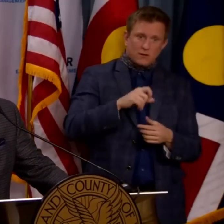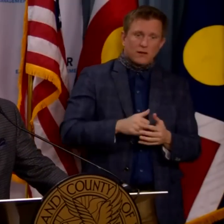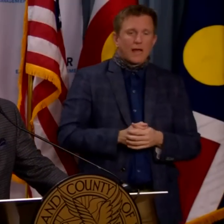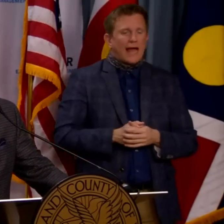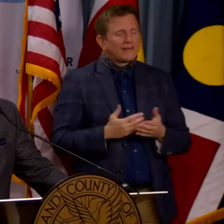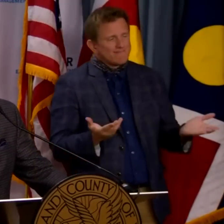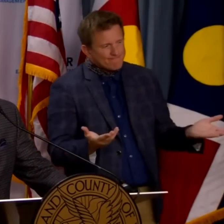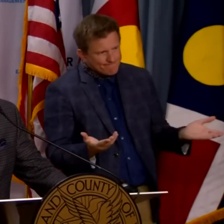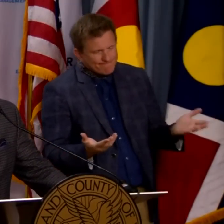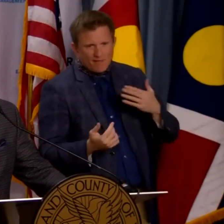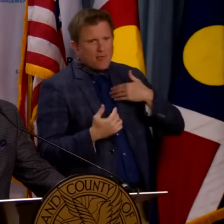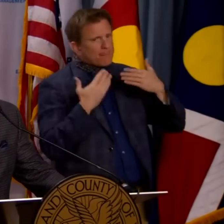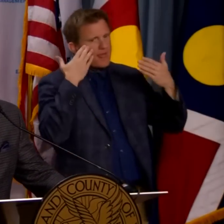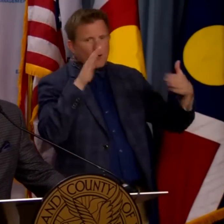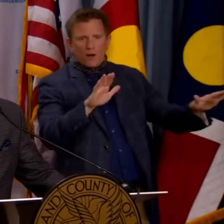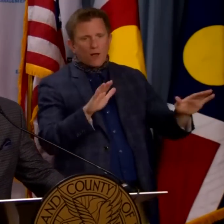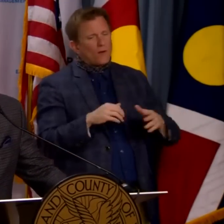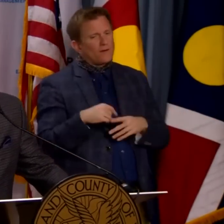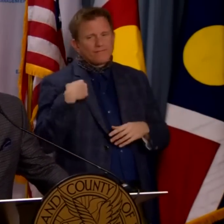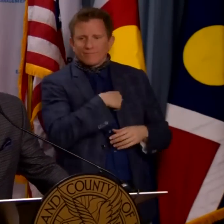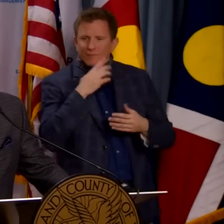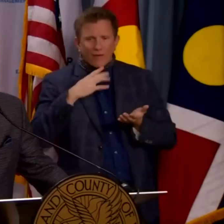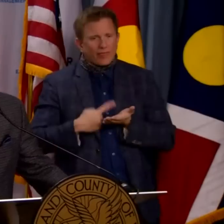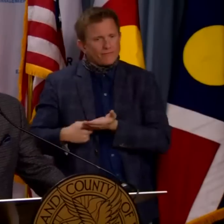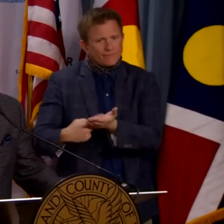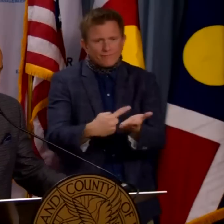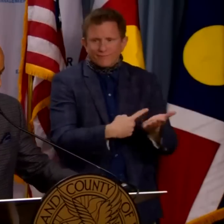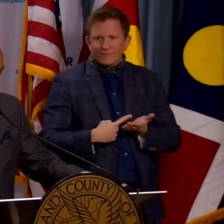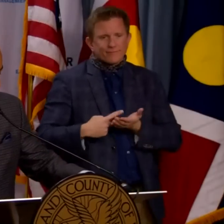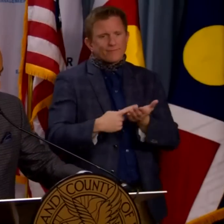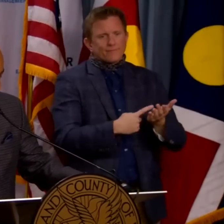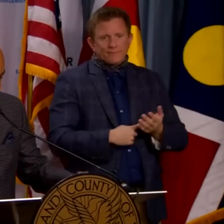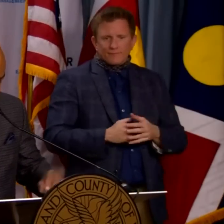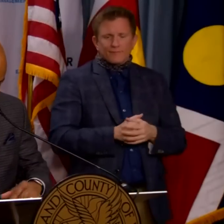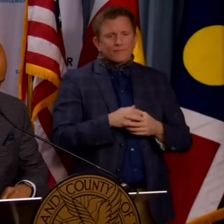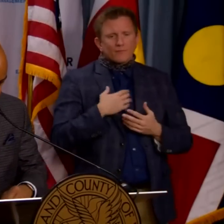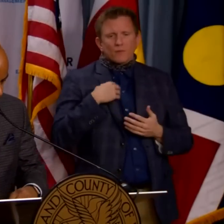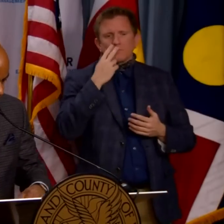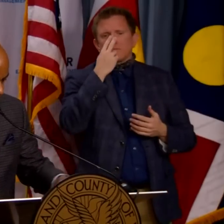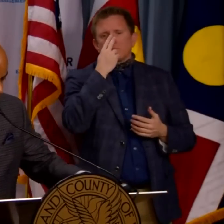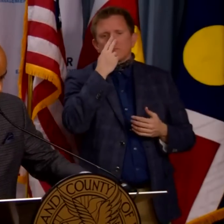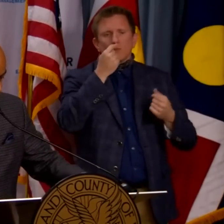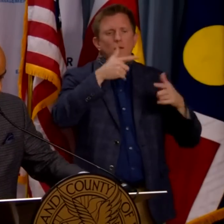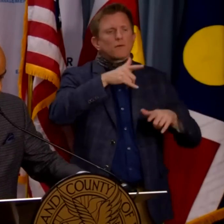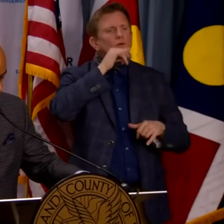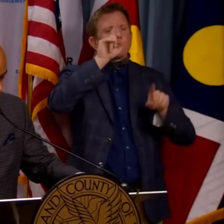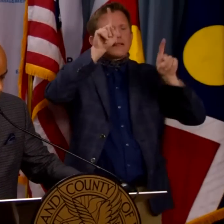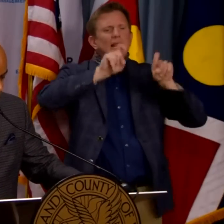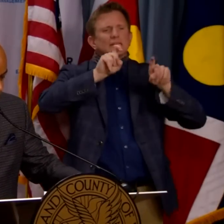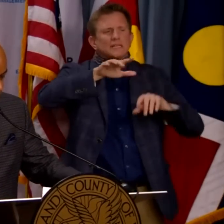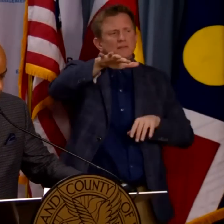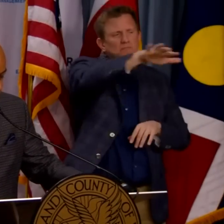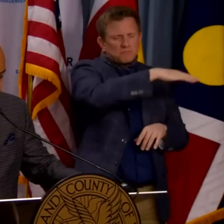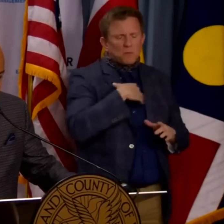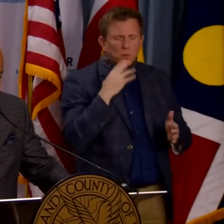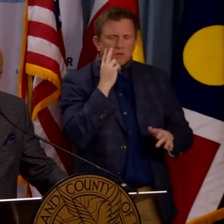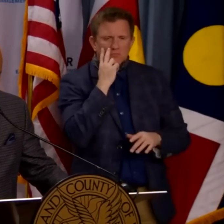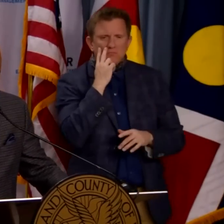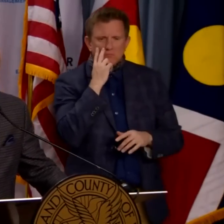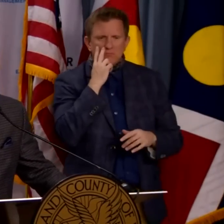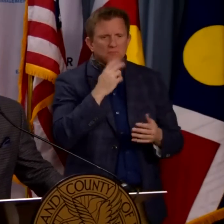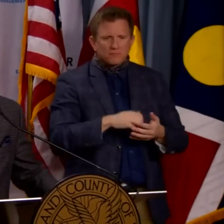And will the city lift the stay-at-home order without reaching that number? We'll have a conversation about that. It depends on